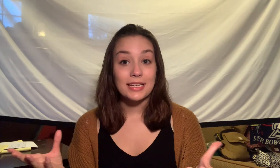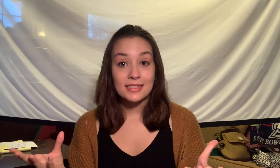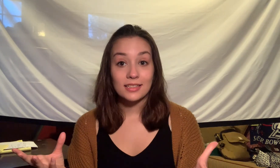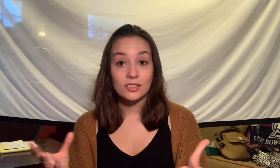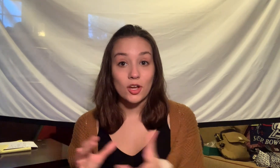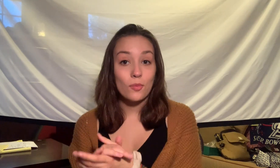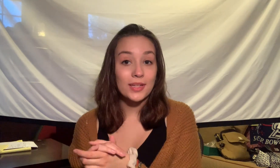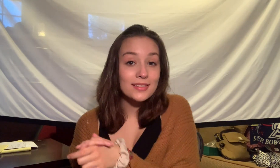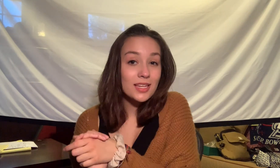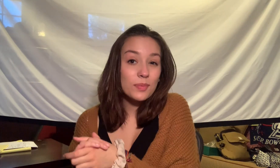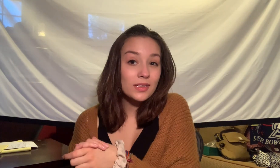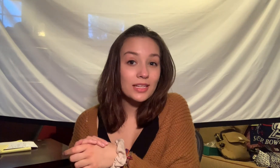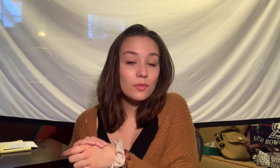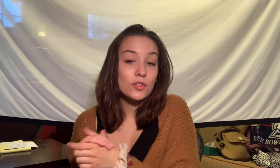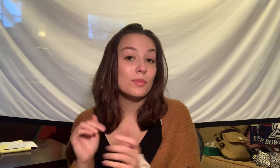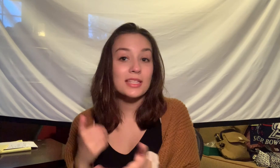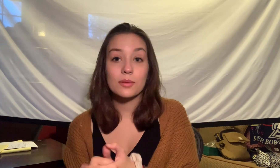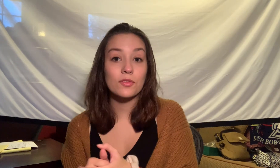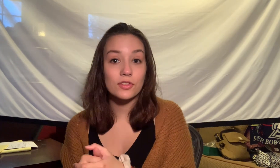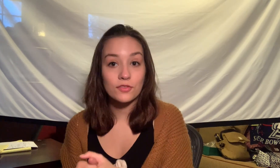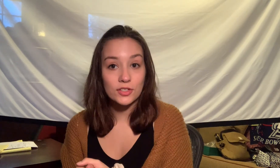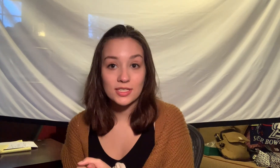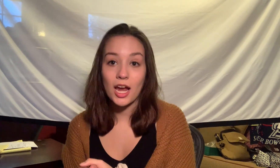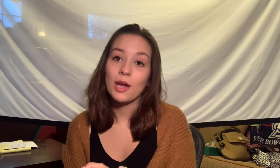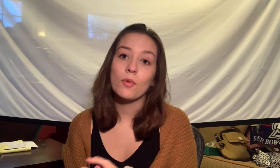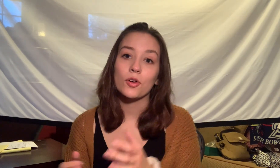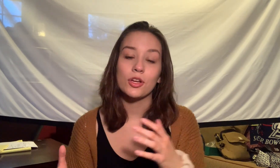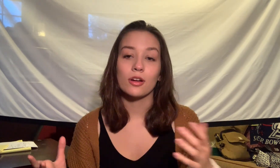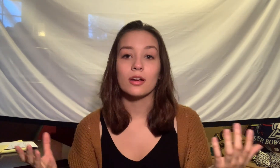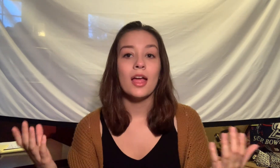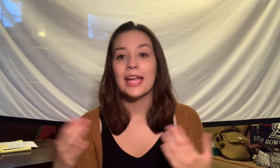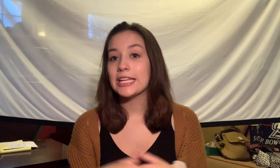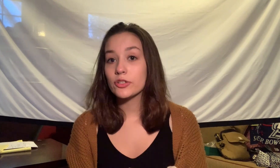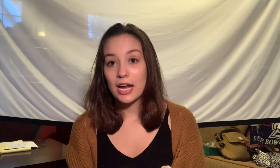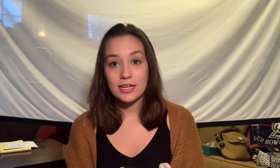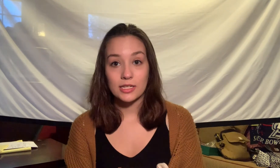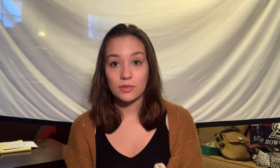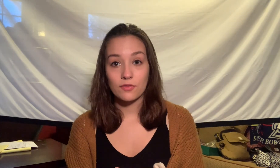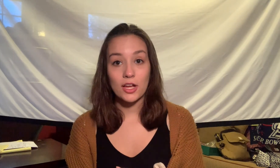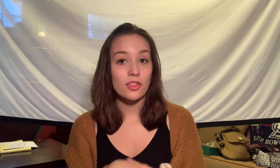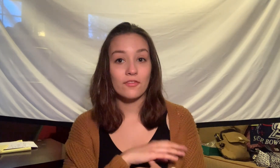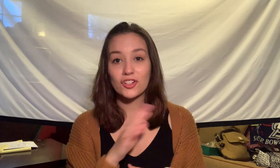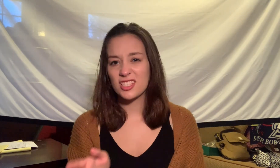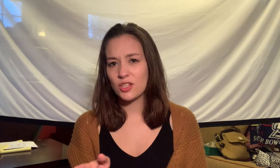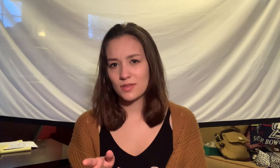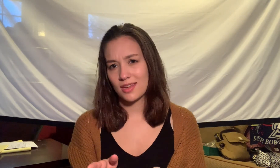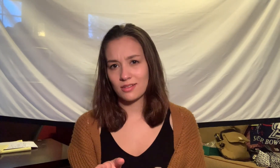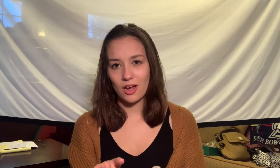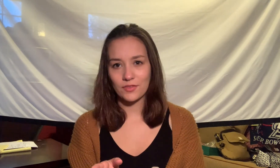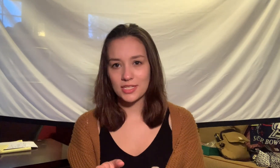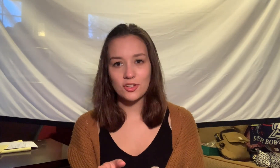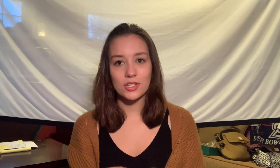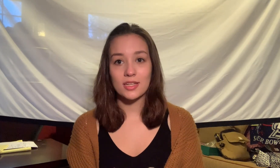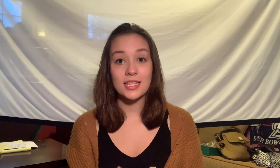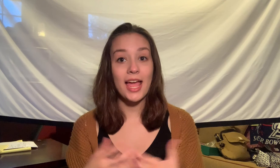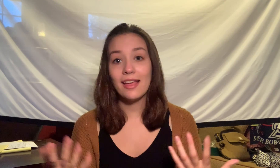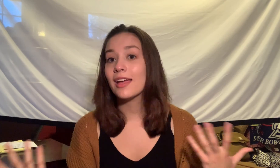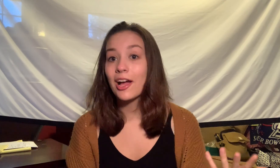skill to know because typically when you meet someone for the first time or you're interacting with a friend, the first thing you say in a conversation is, hey, how are